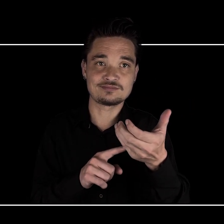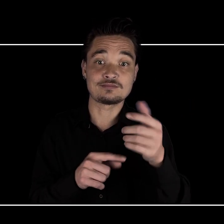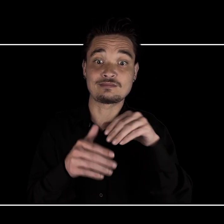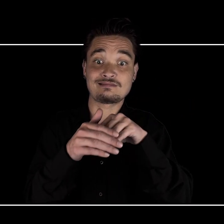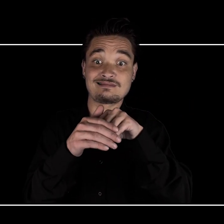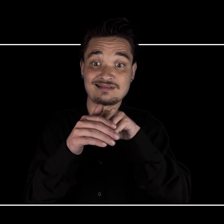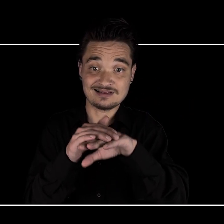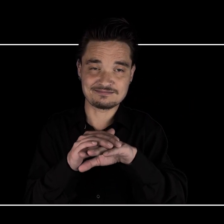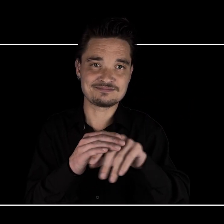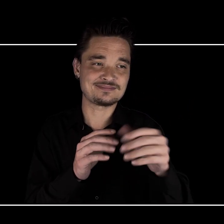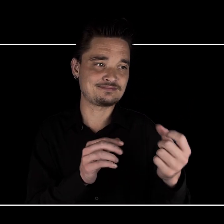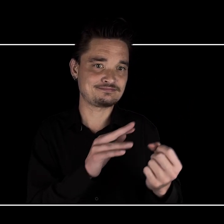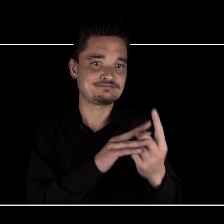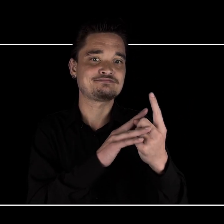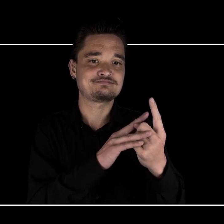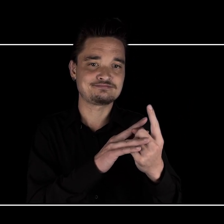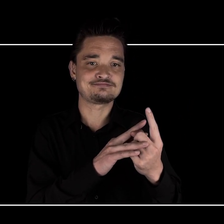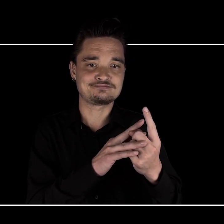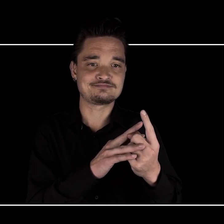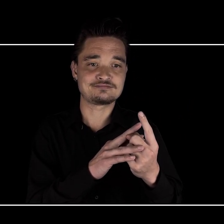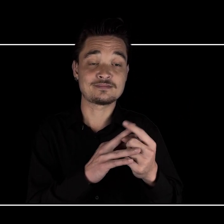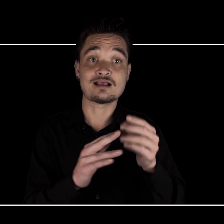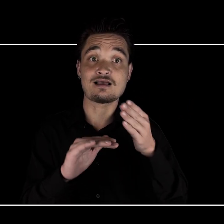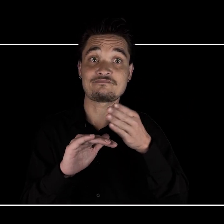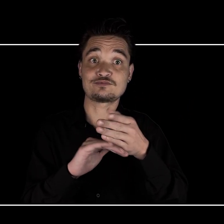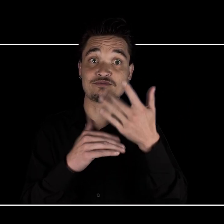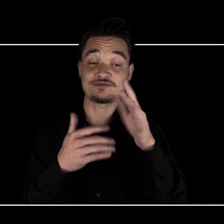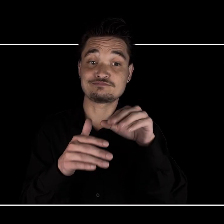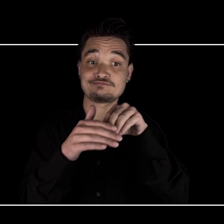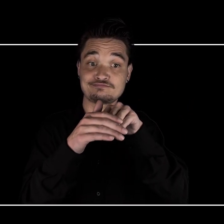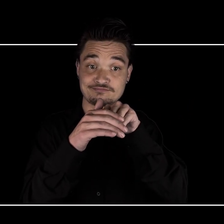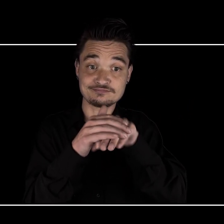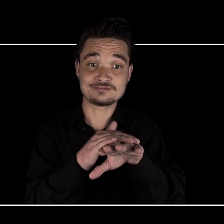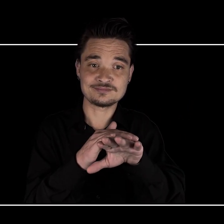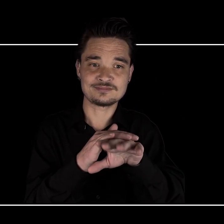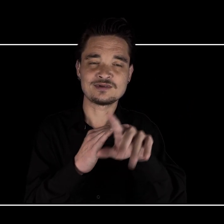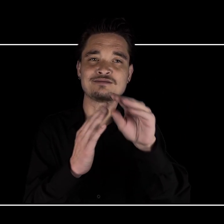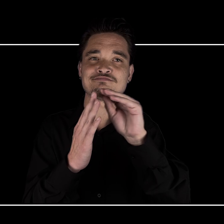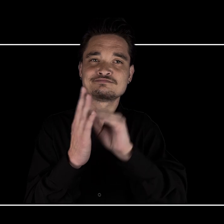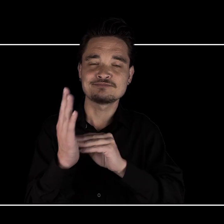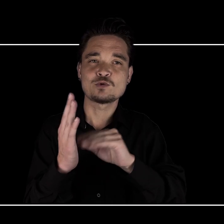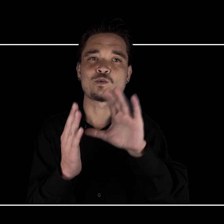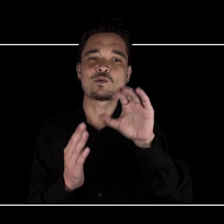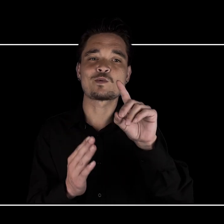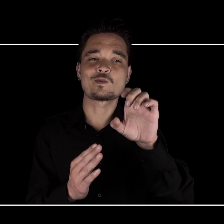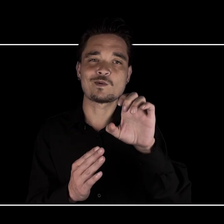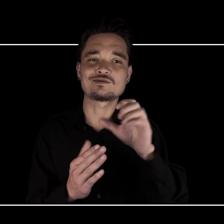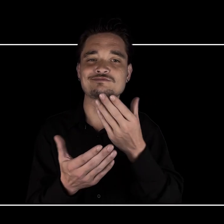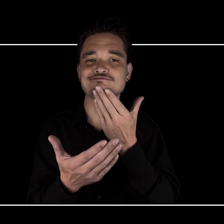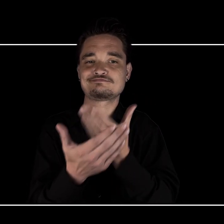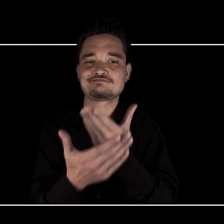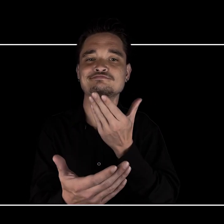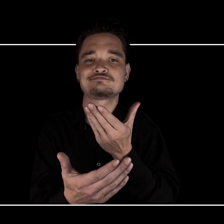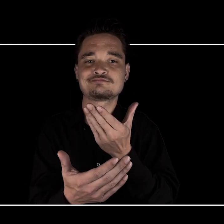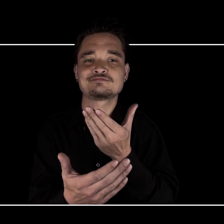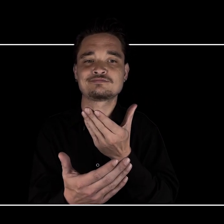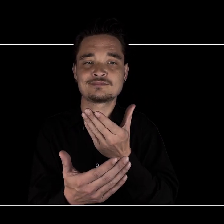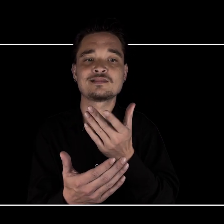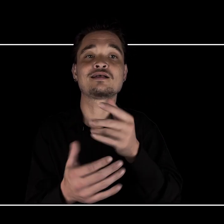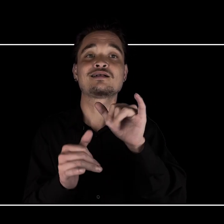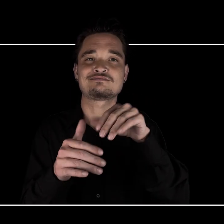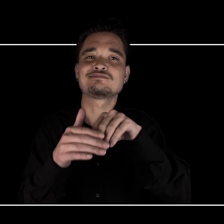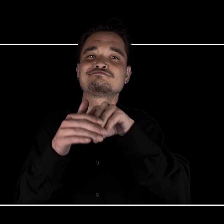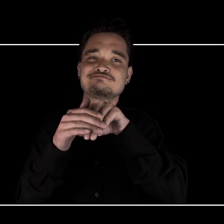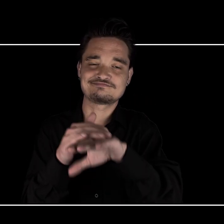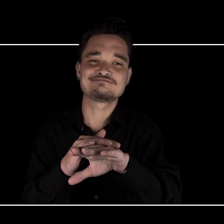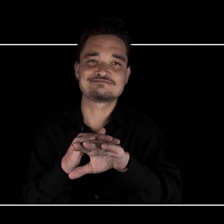account. After logging in, you will need to enter the code and then click Verify to access the